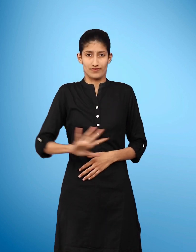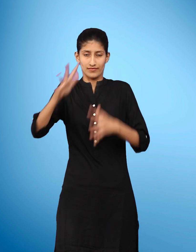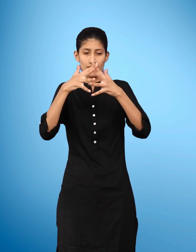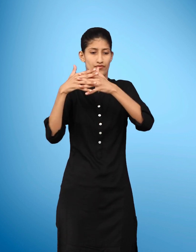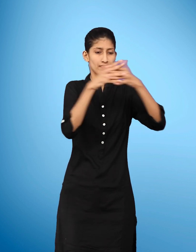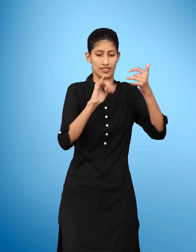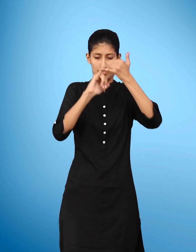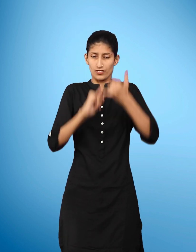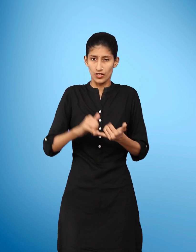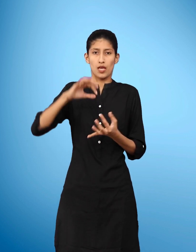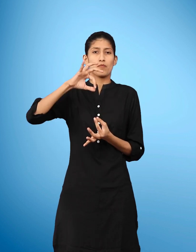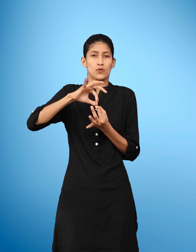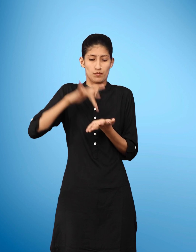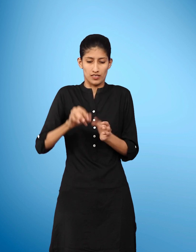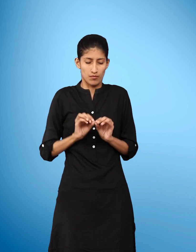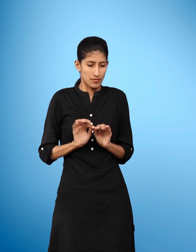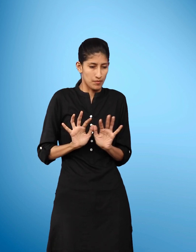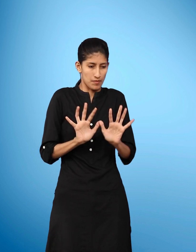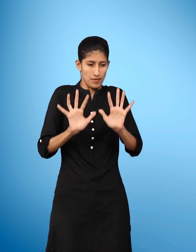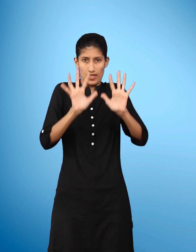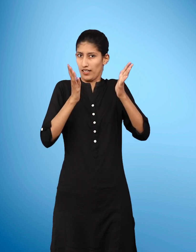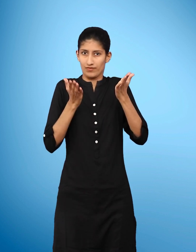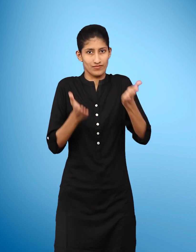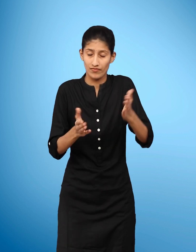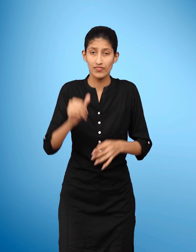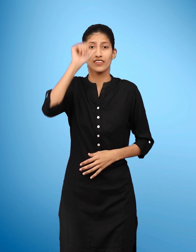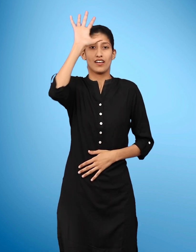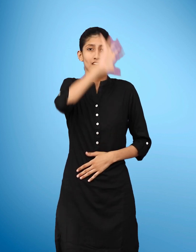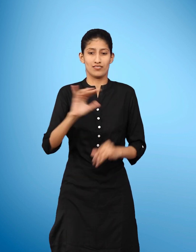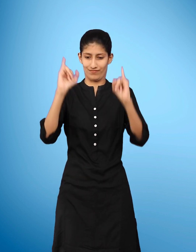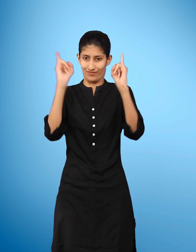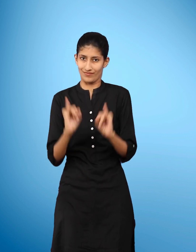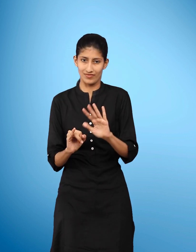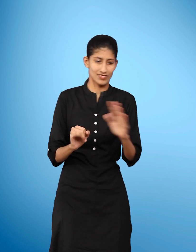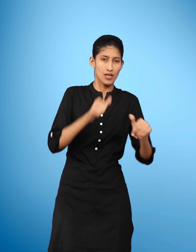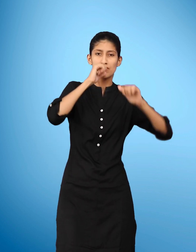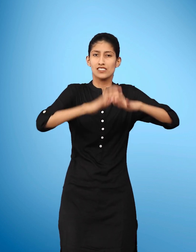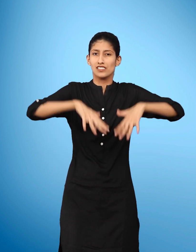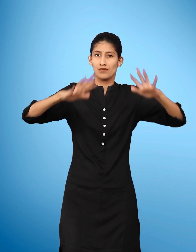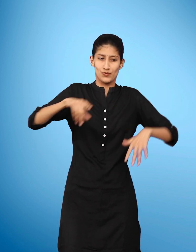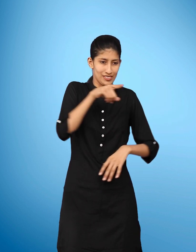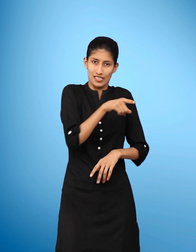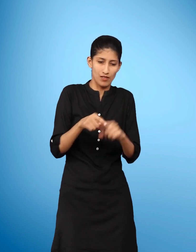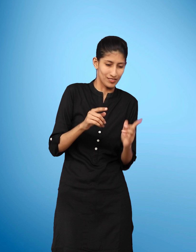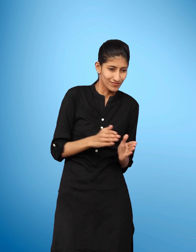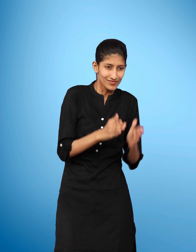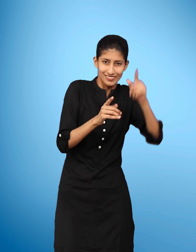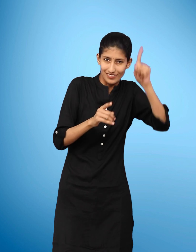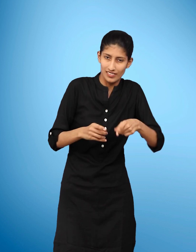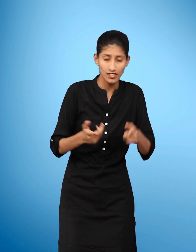Buddhism also spread to western and southern India, where dozens of caves were hollowed out of hills for monks to live